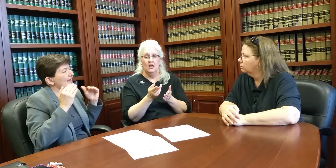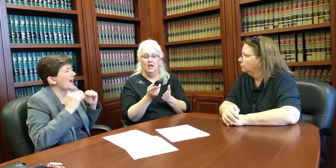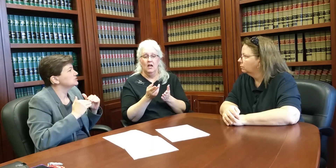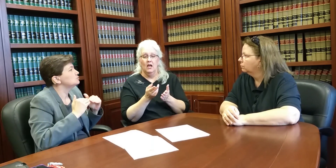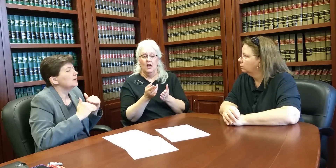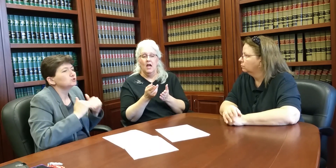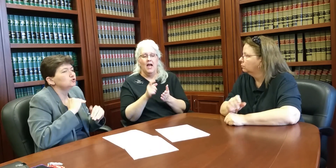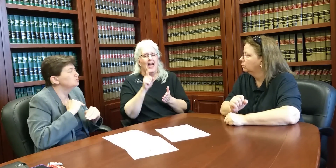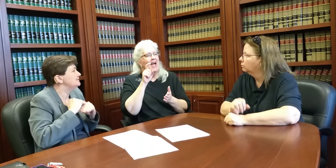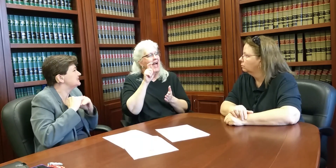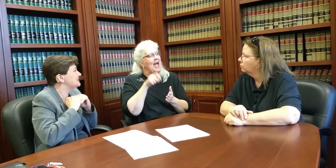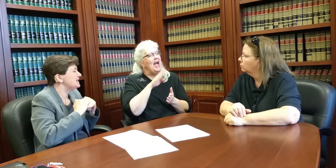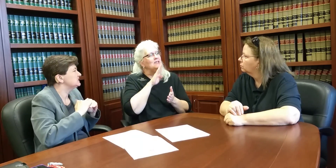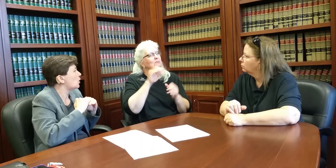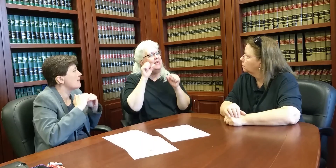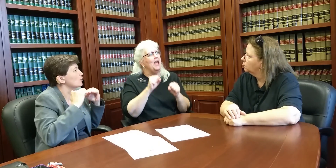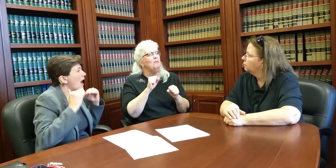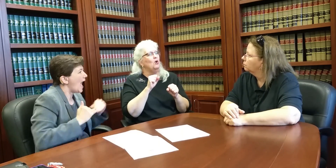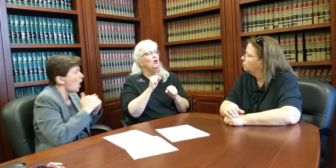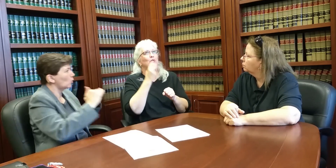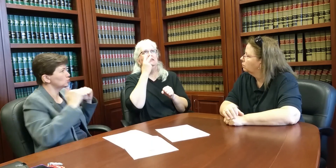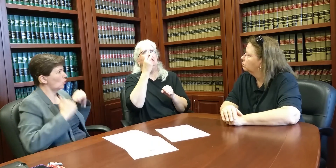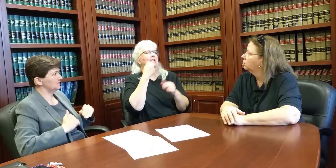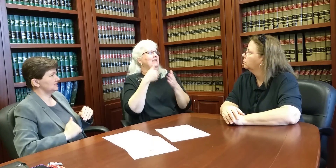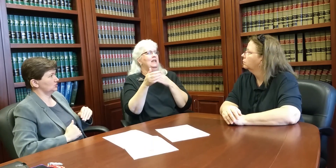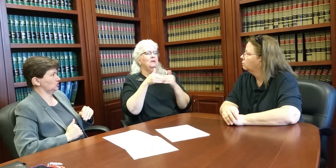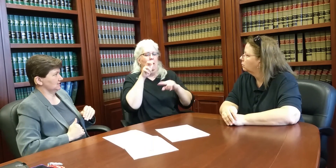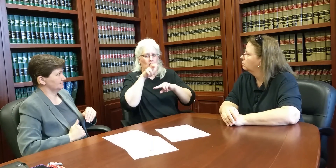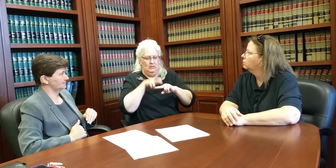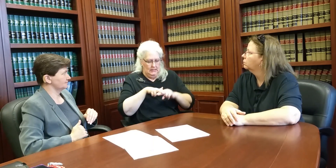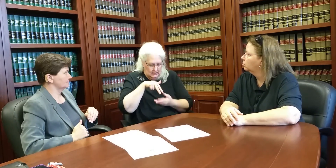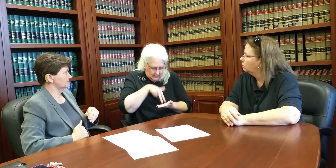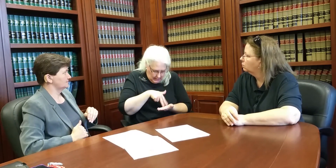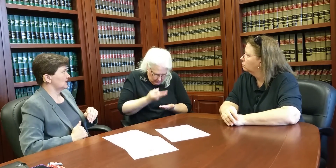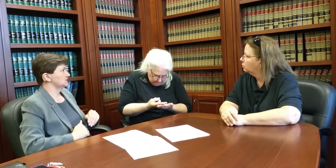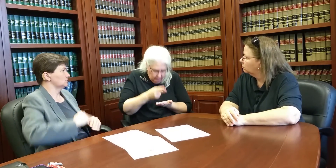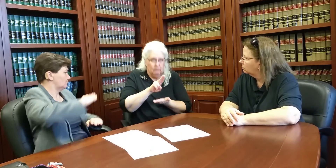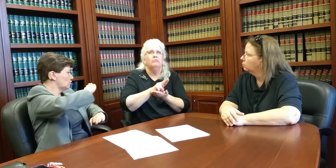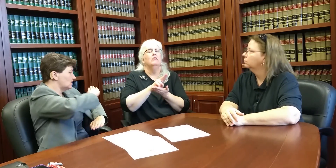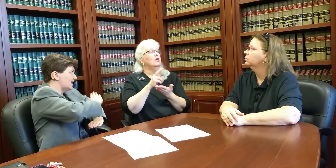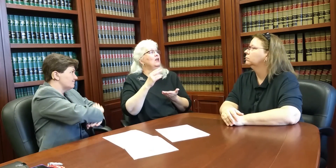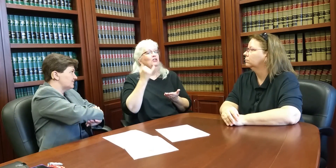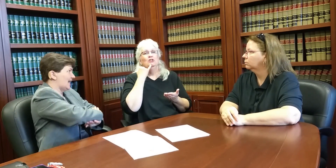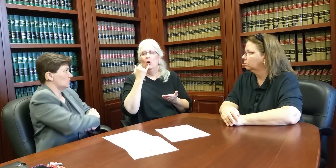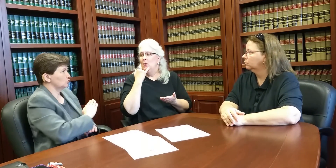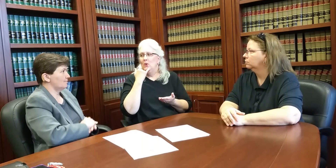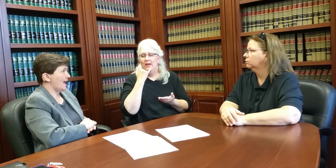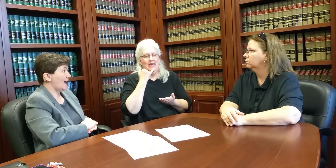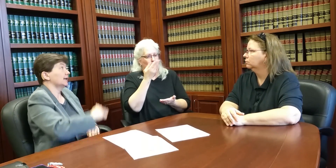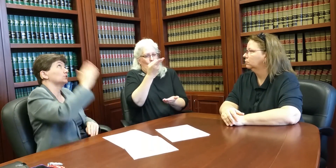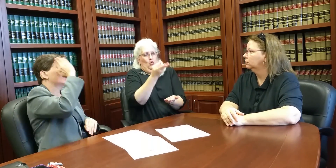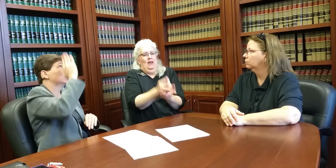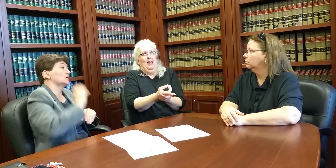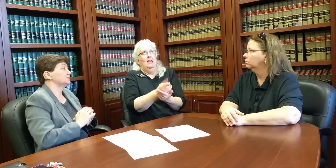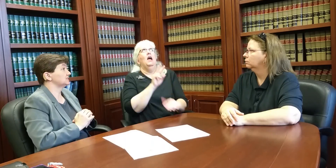It has to be able to be seen no matter how you are positioned. So if you are laying flat on your back and you have to look up the